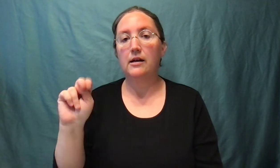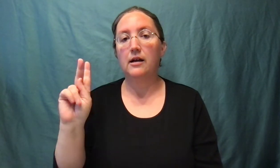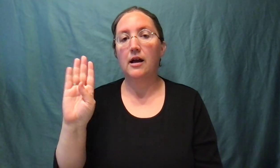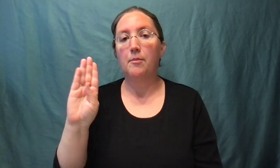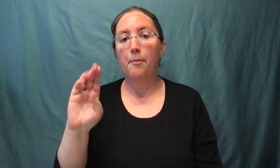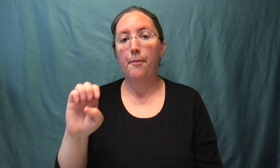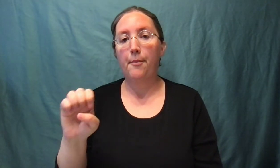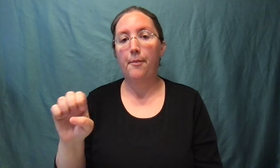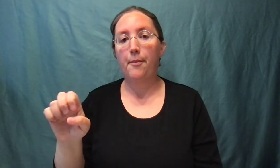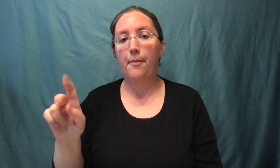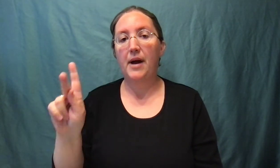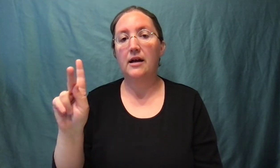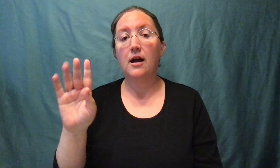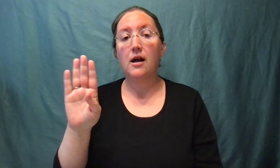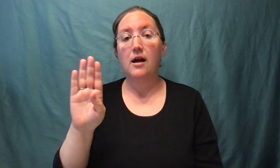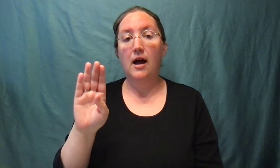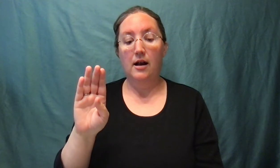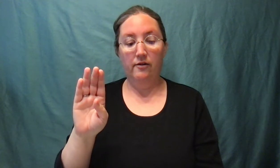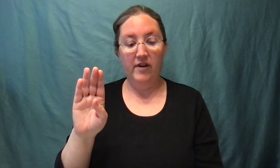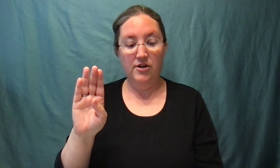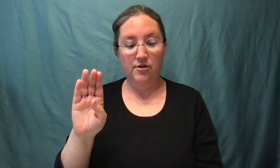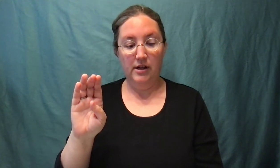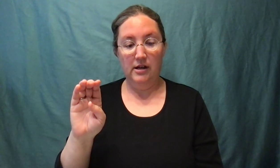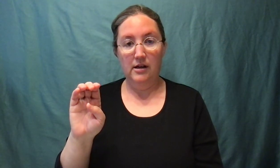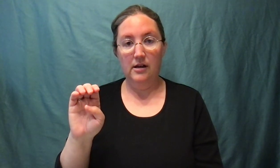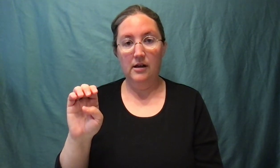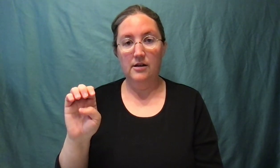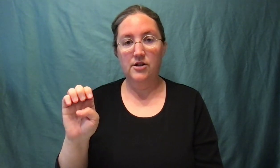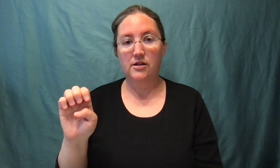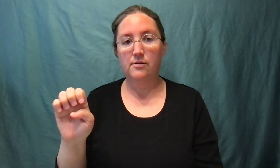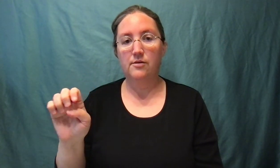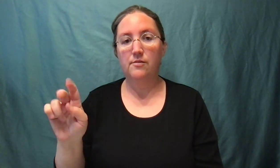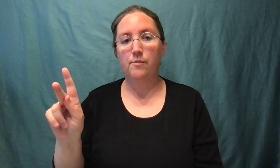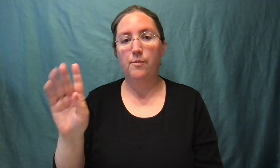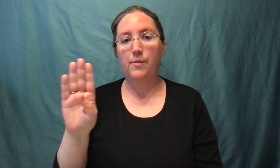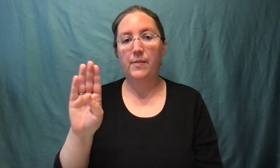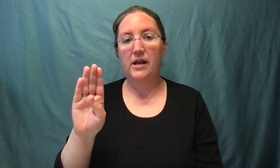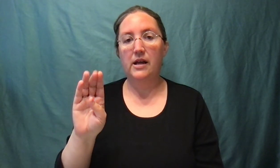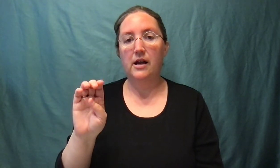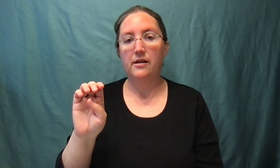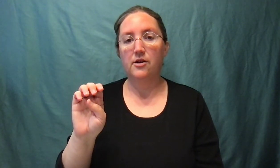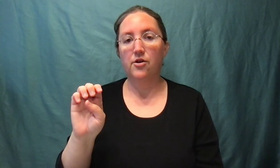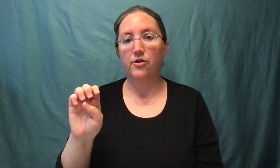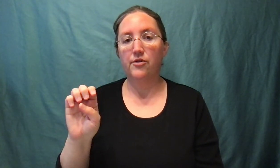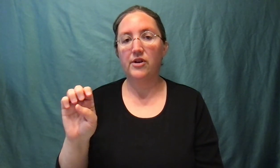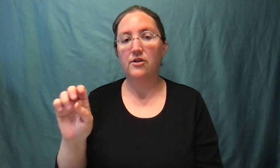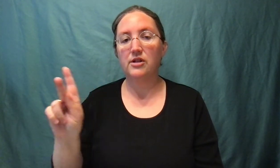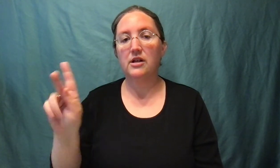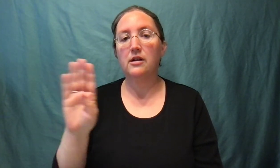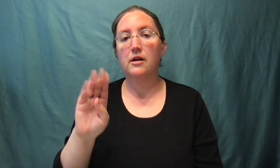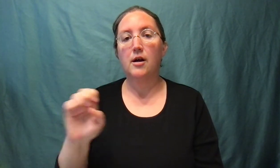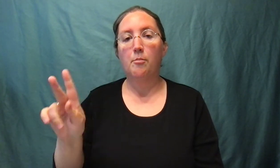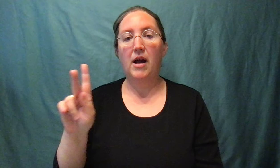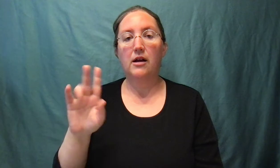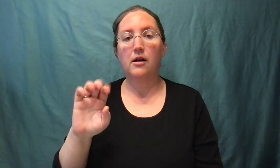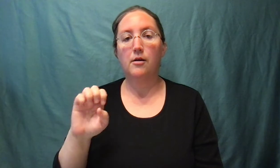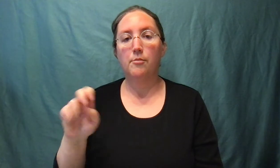B-A-N-K, bank. And eventually it just B, and then you curl your fingers in, bank,